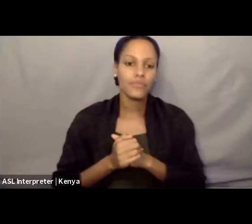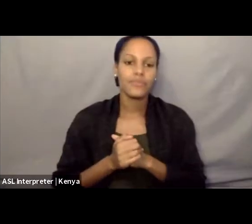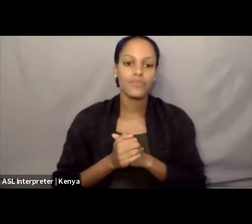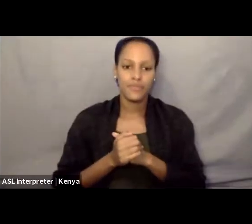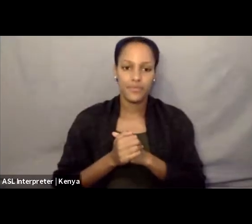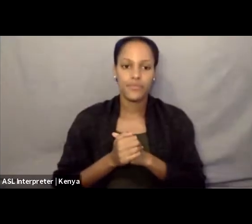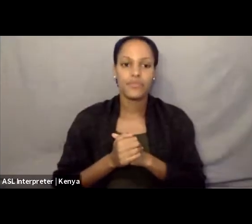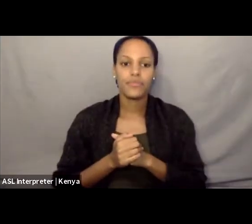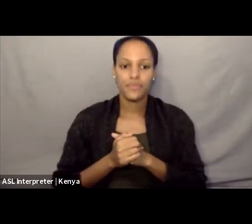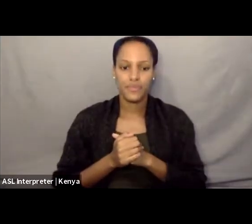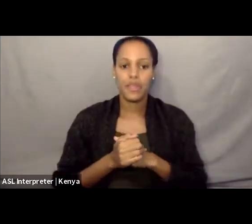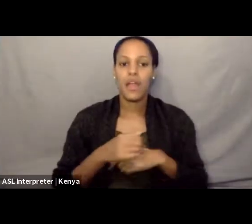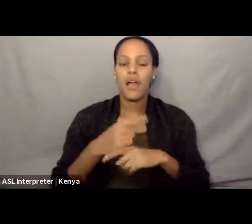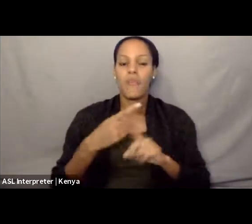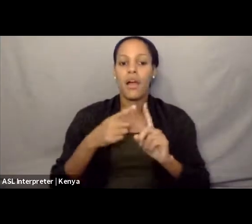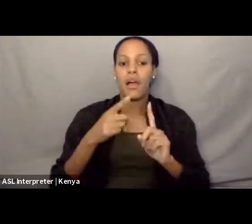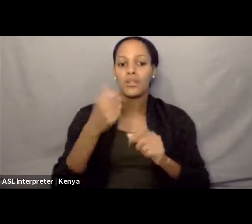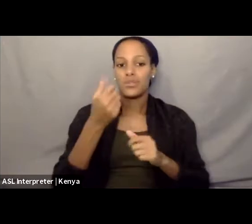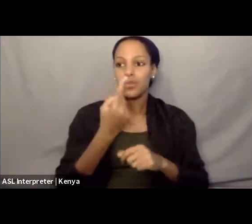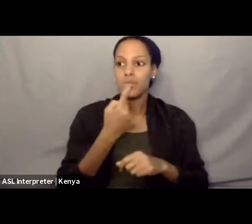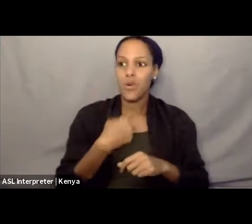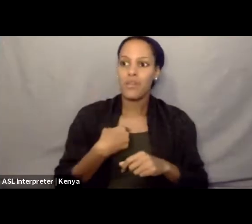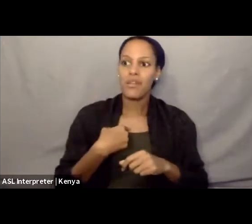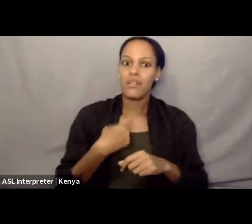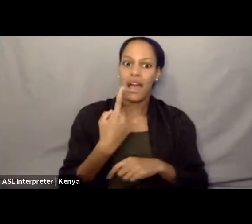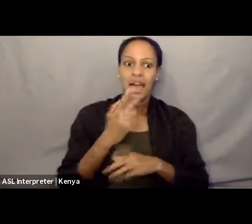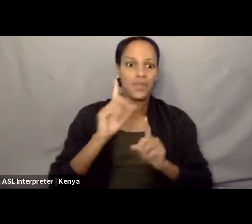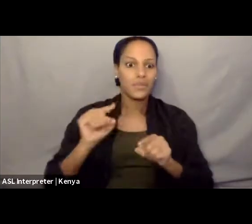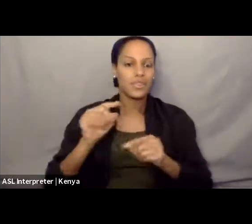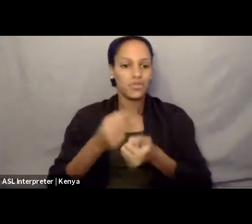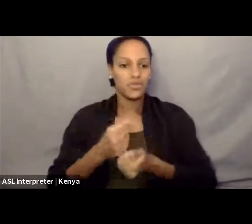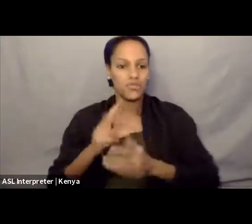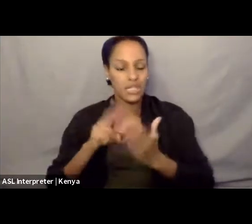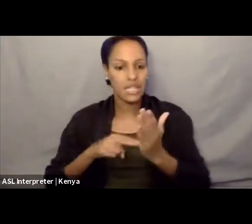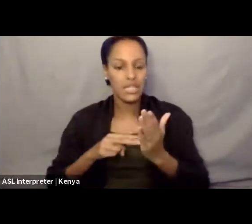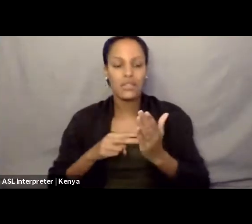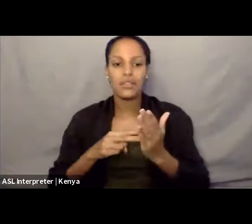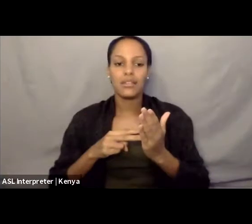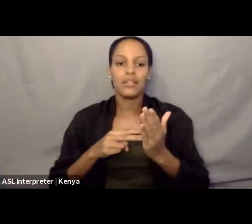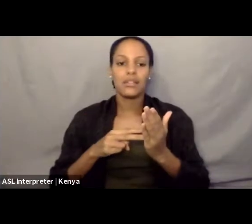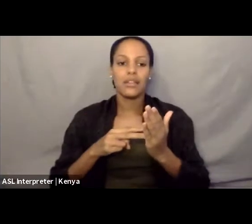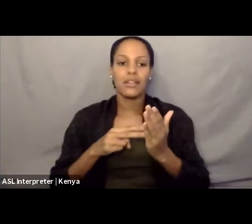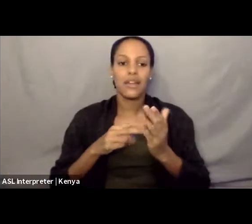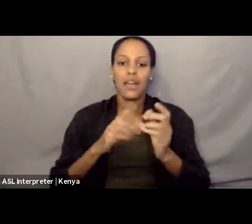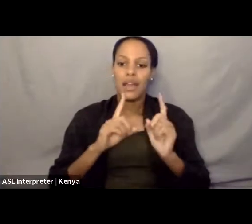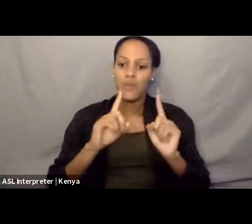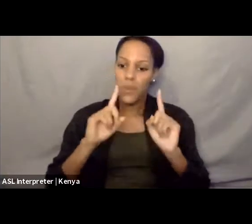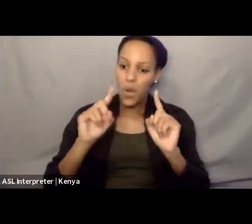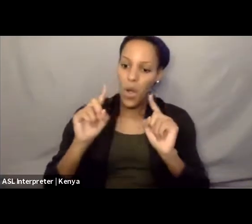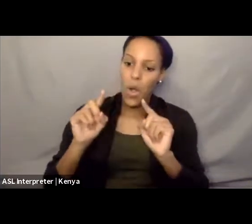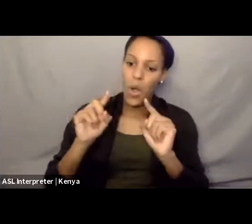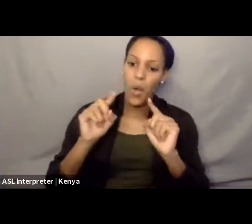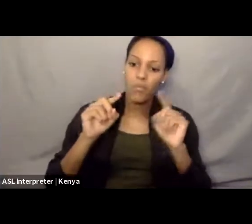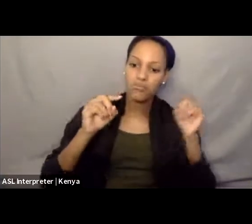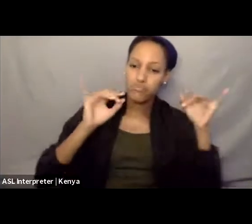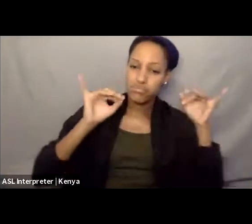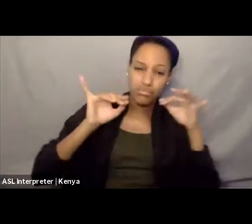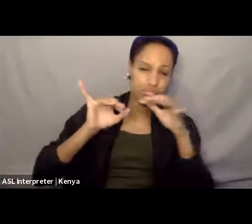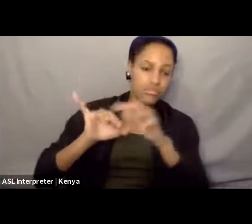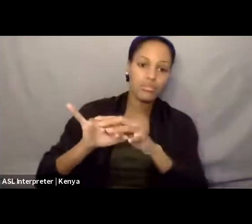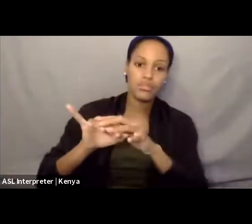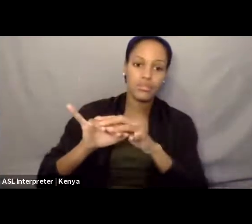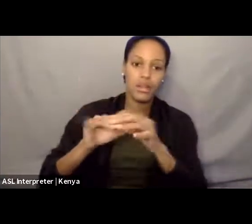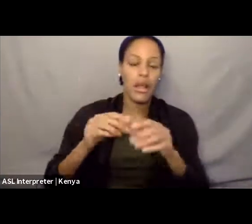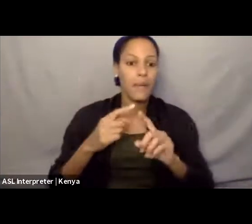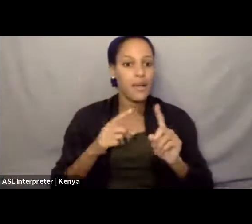drew an audience of about 600 people. Not to mention, pretty much every wedding and funeral I've ever been to has included